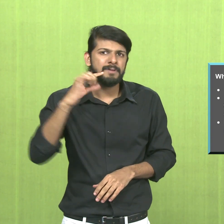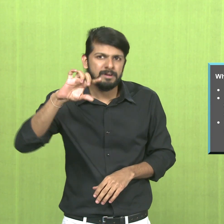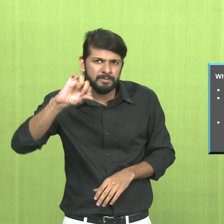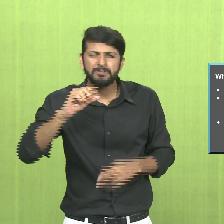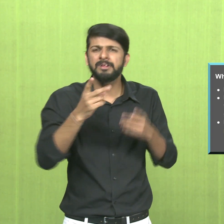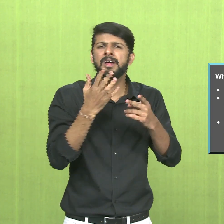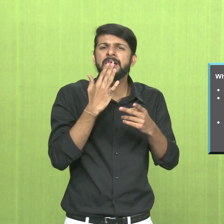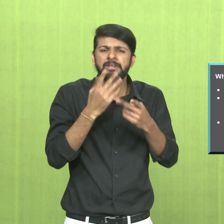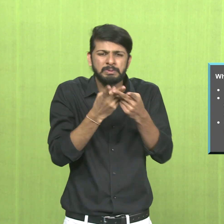form,